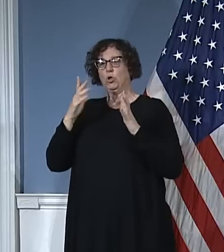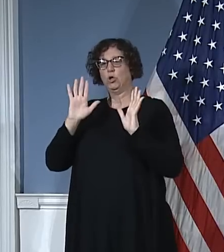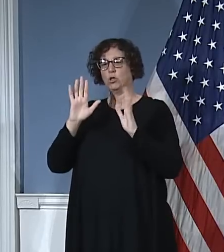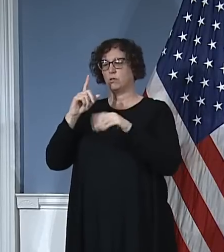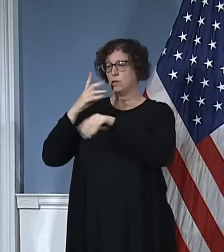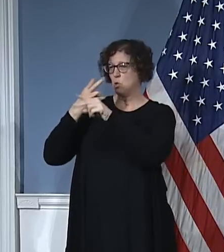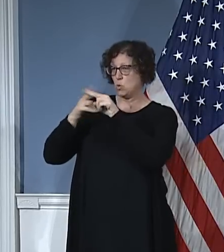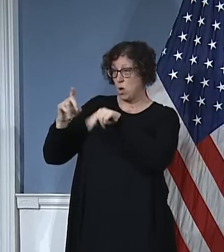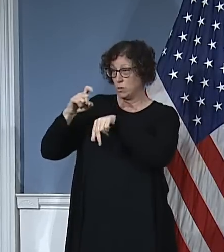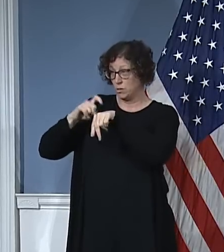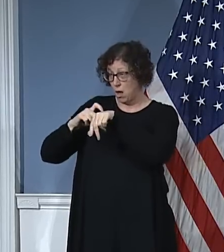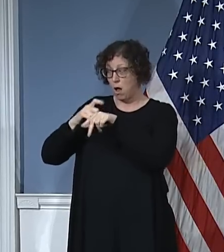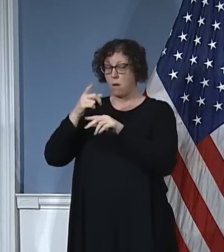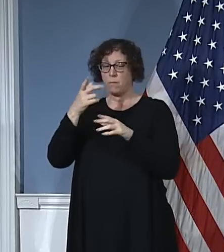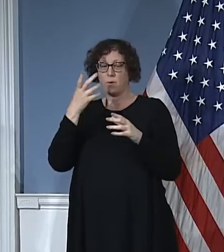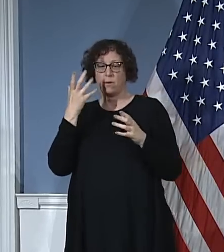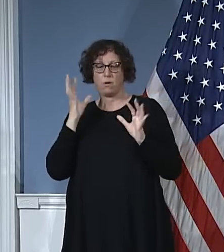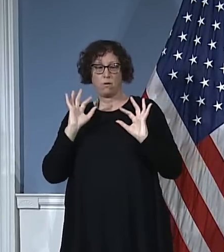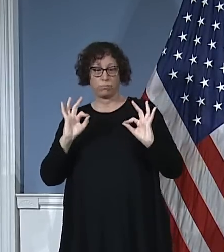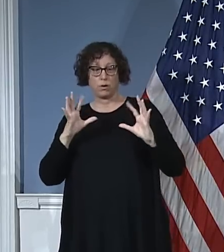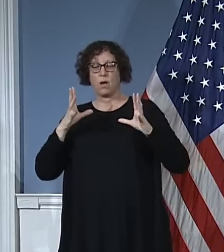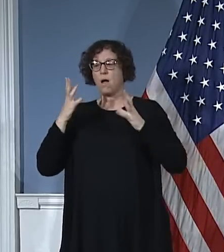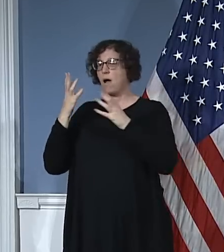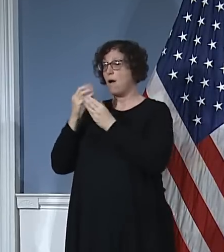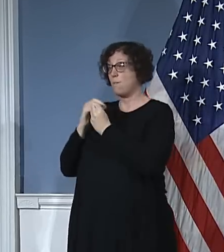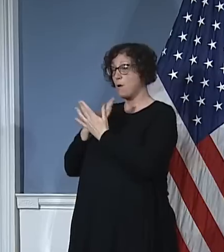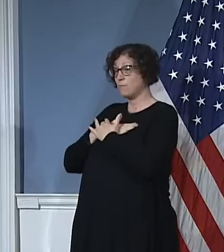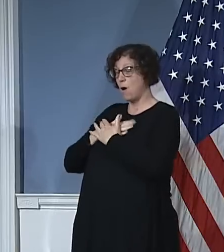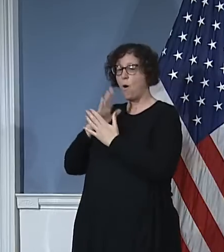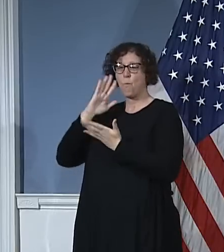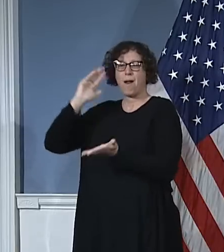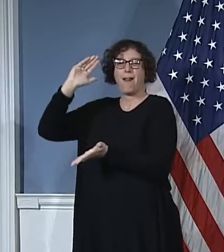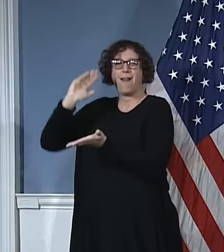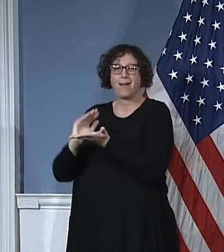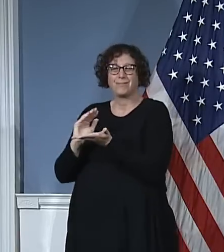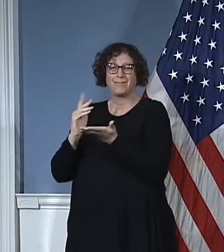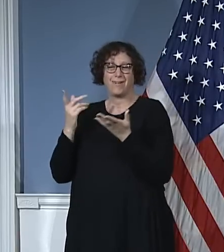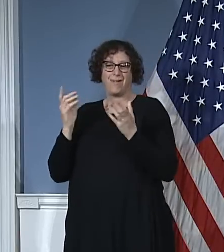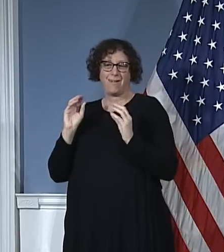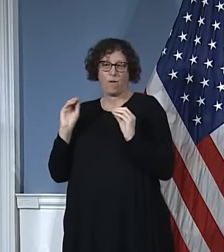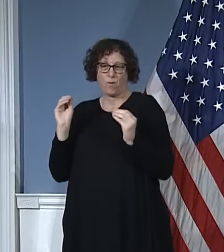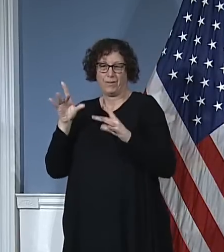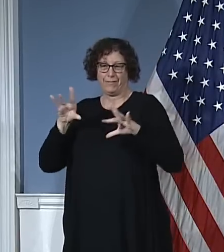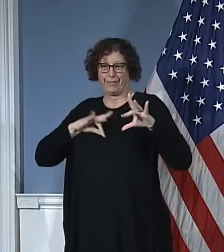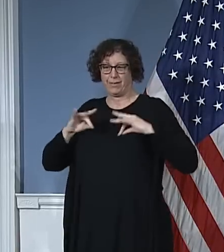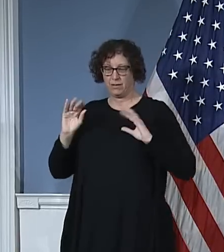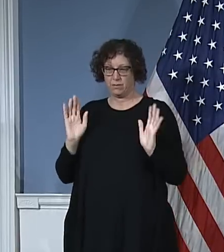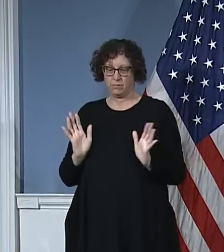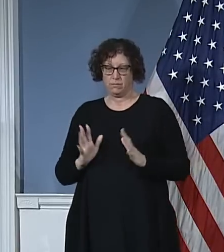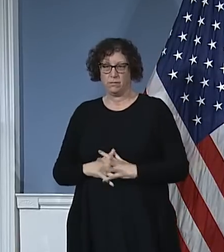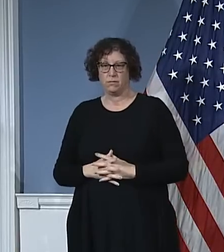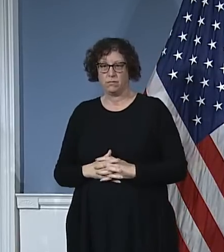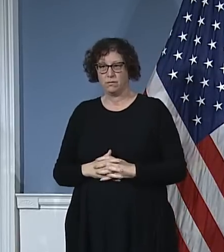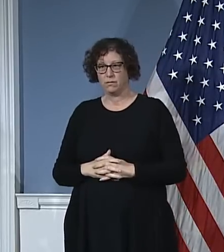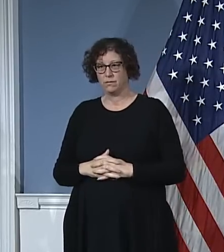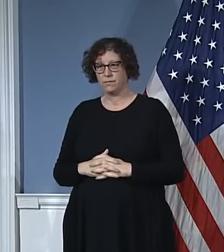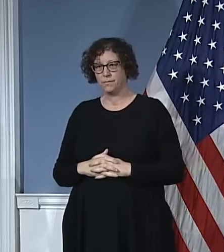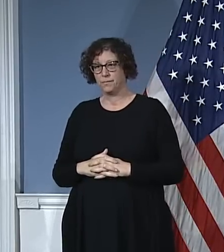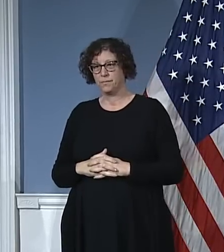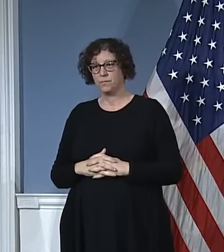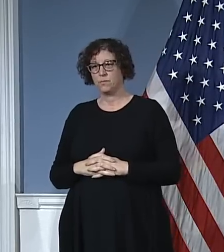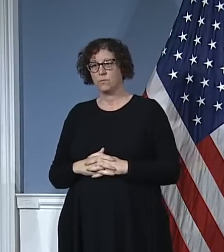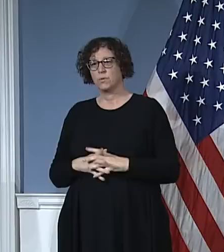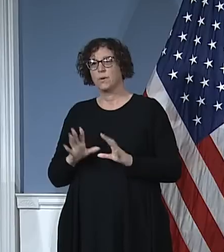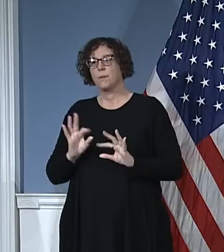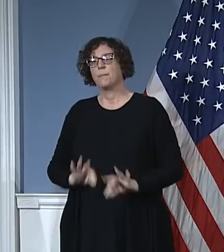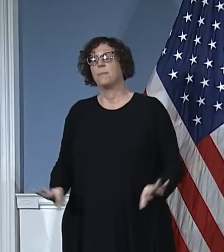apart, those chances increase. Where do you know you're not going to bump into someone or end up coming in contact